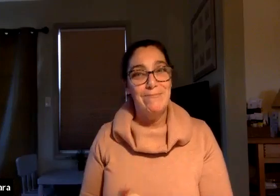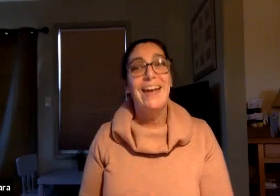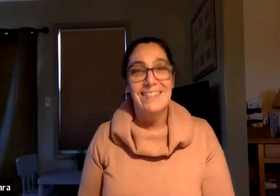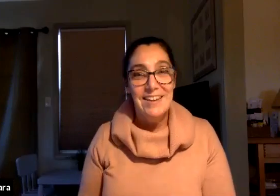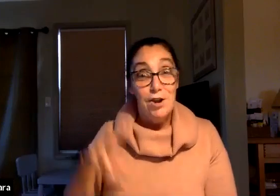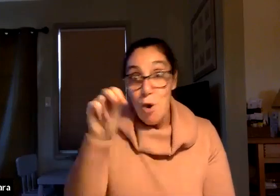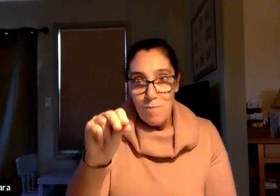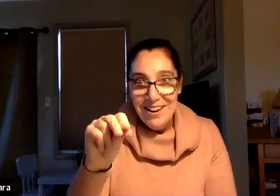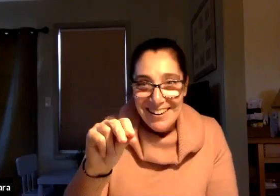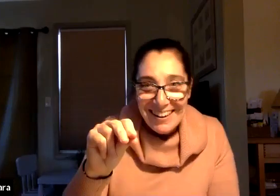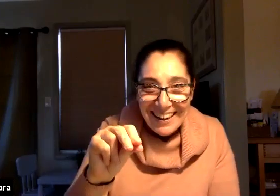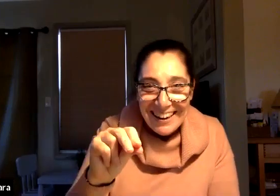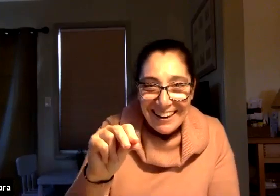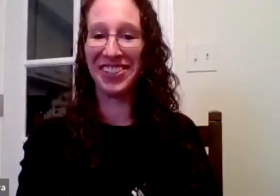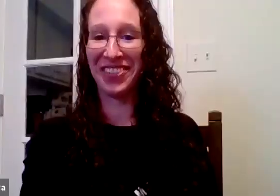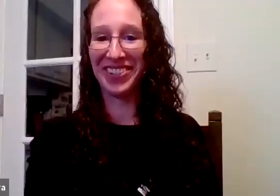Yeah. No. That's how you're in trouble.